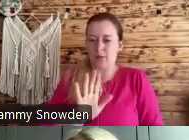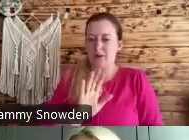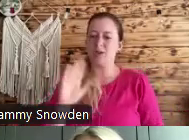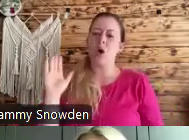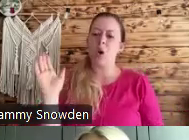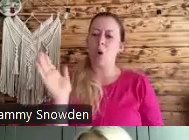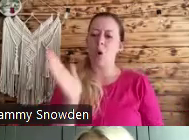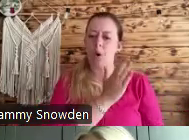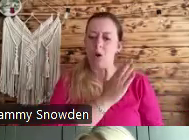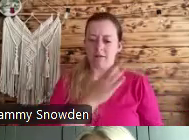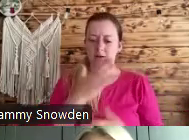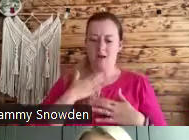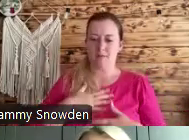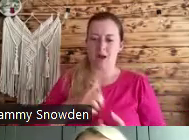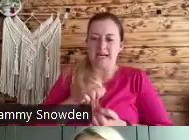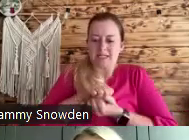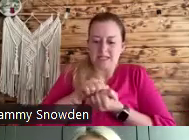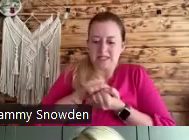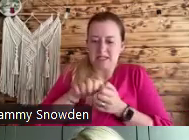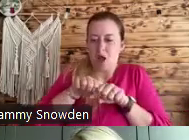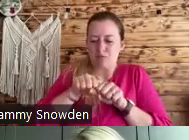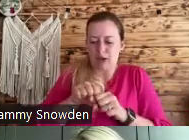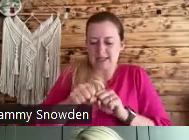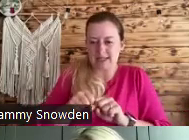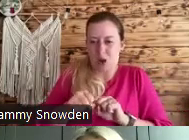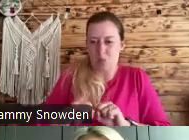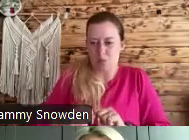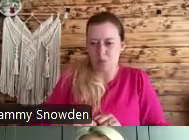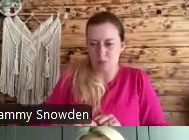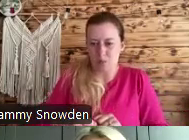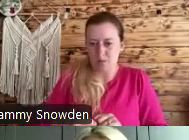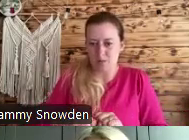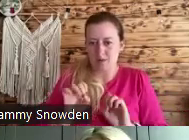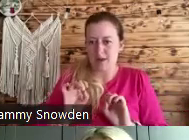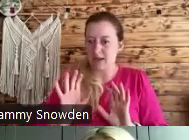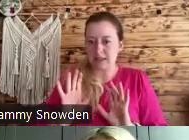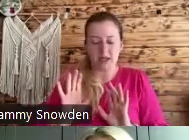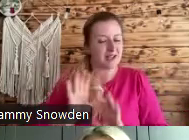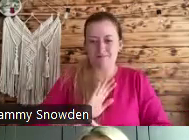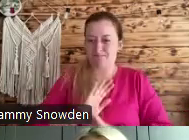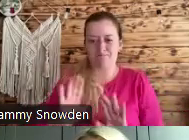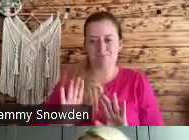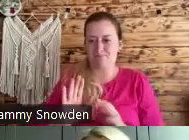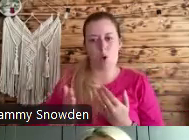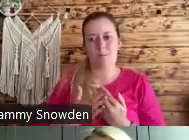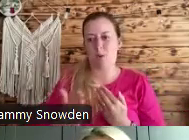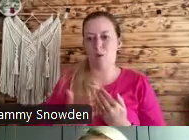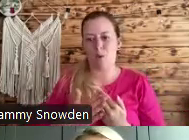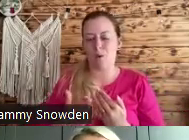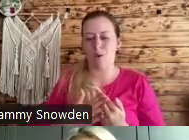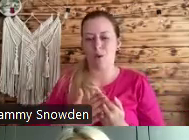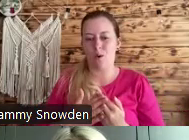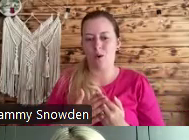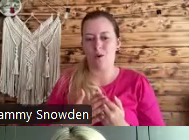and enzymes create the processes that help everything, help every role in the body, whether it's muscle